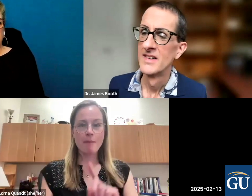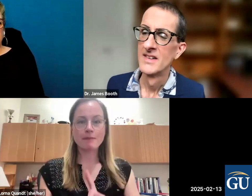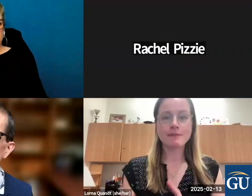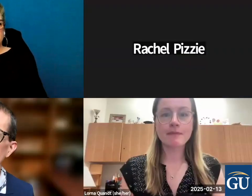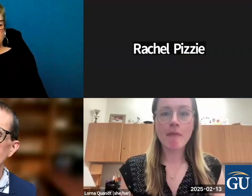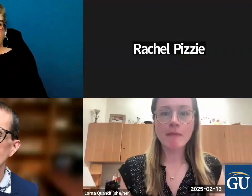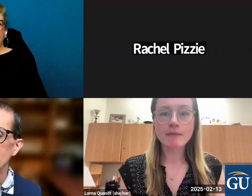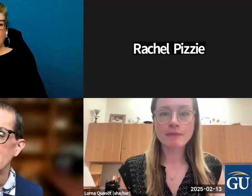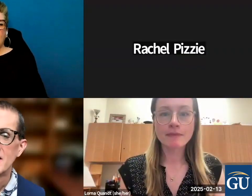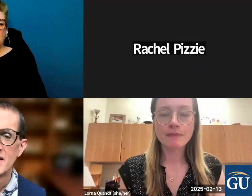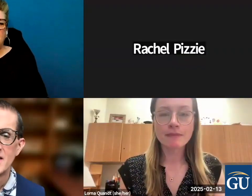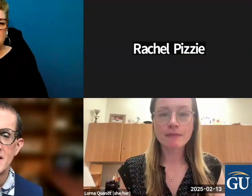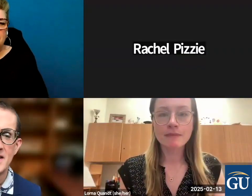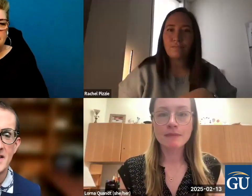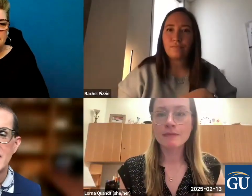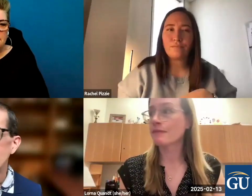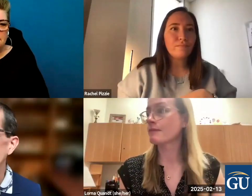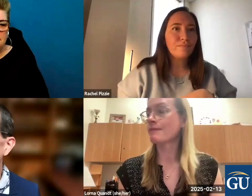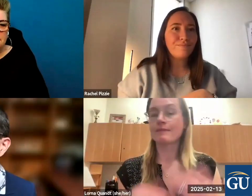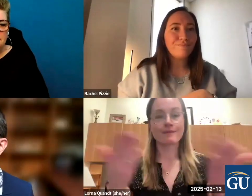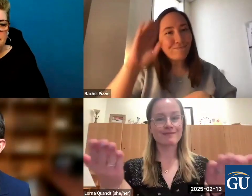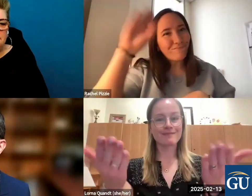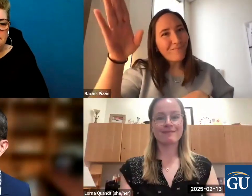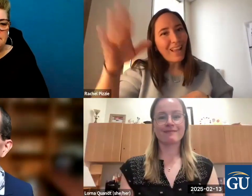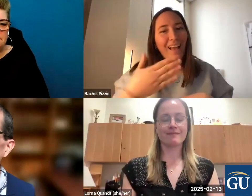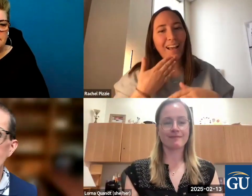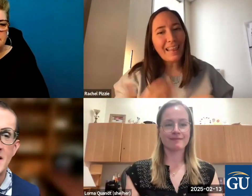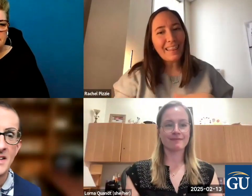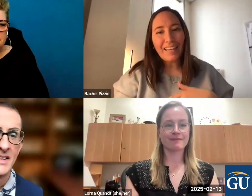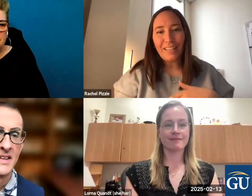Another question from Dr. Pizzi.